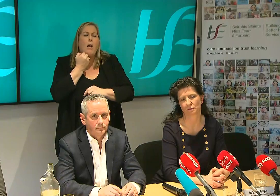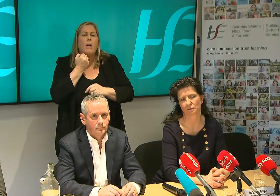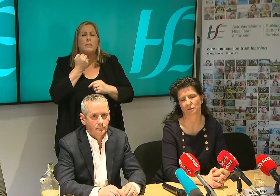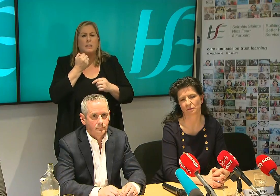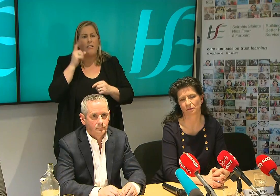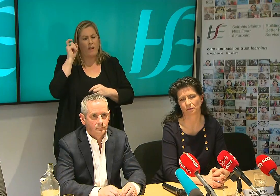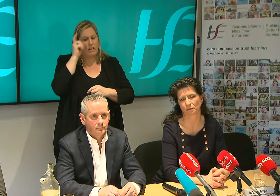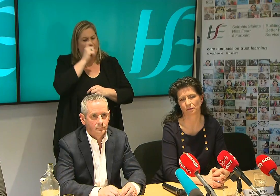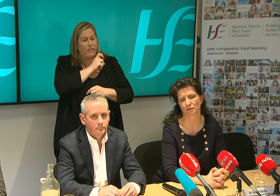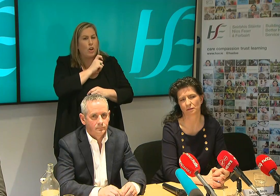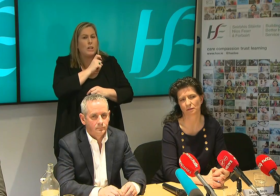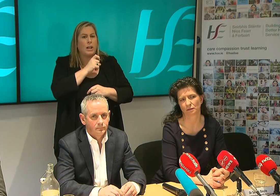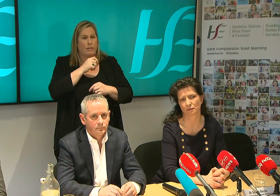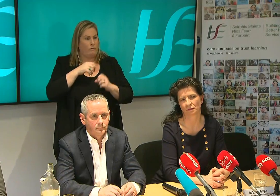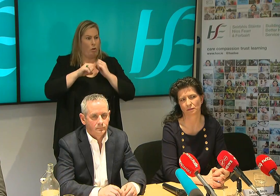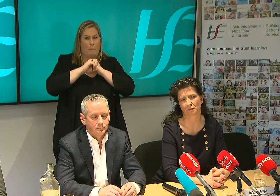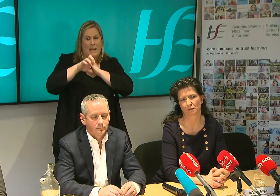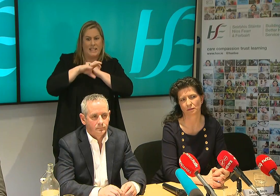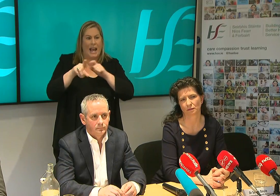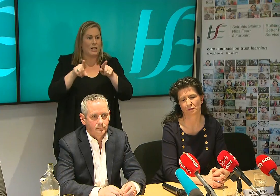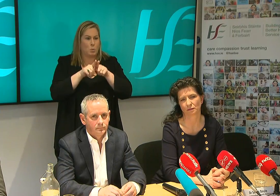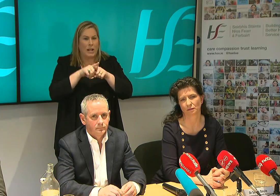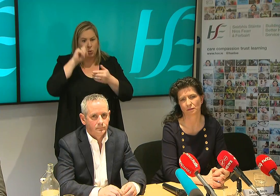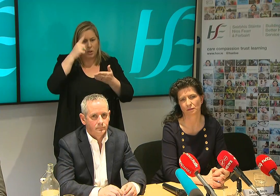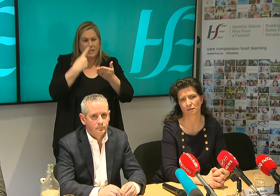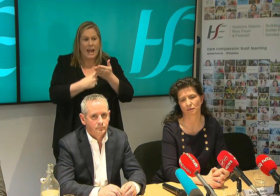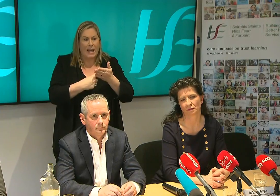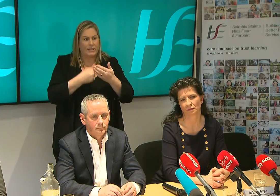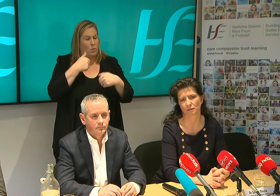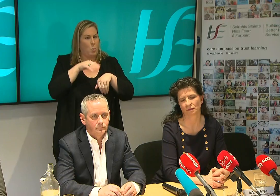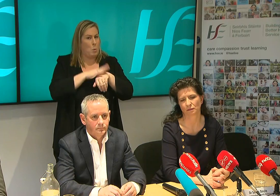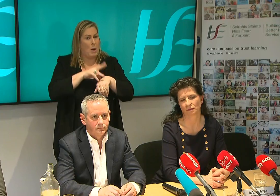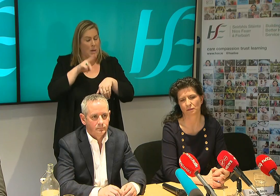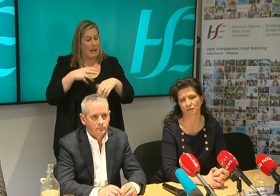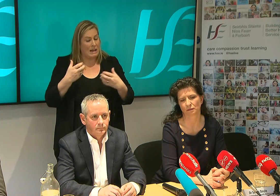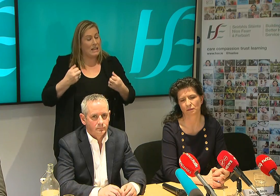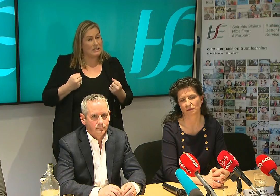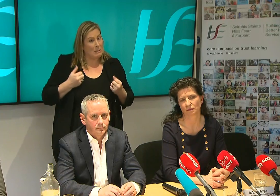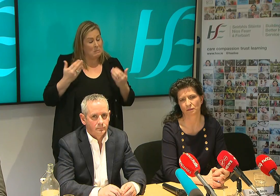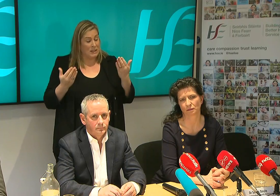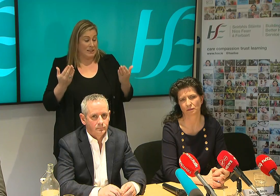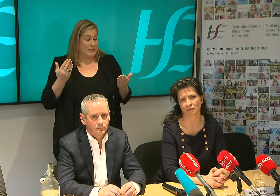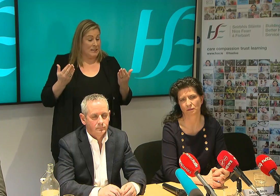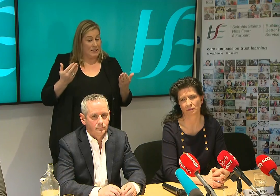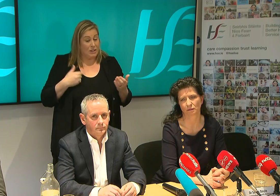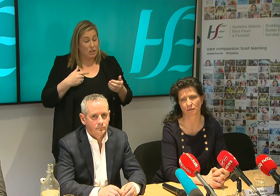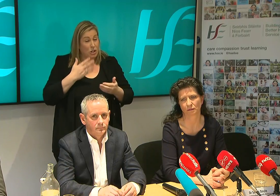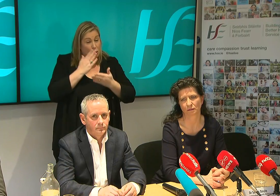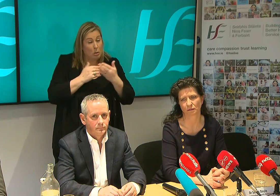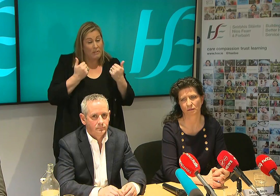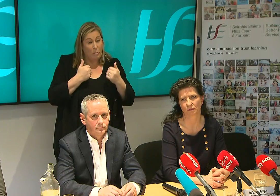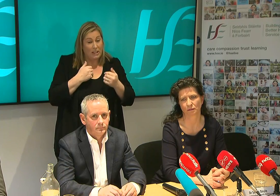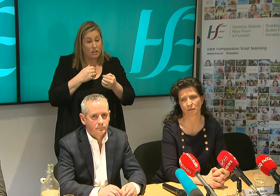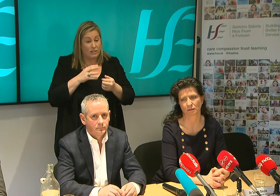it's very difficult even for media to decide where to come down on this line. There's lots of things been written which are very specific and then